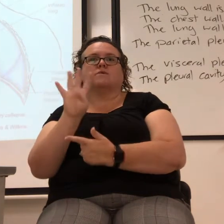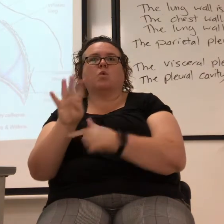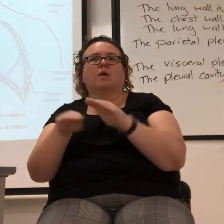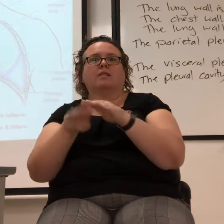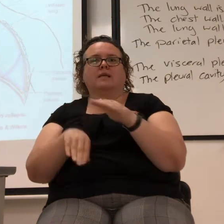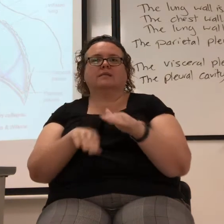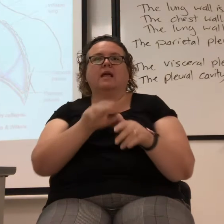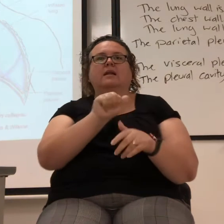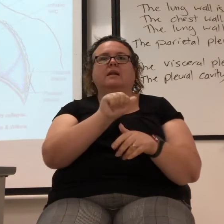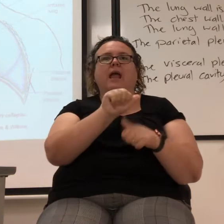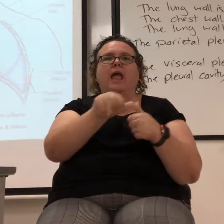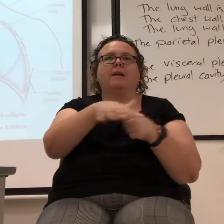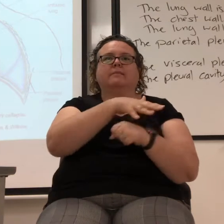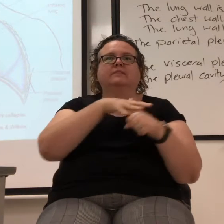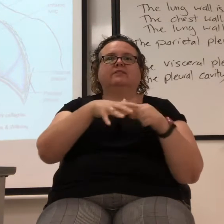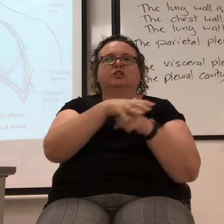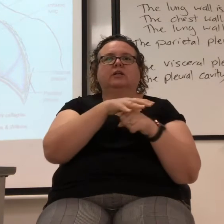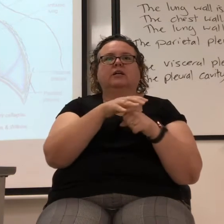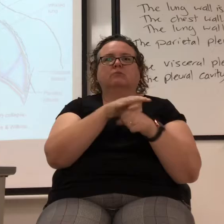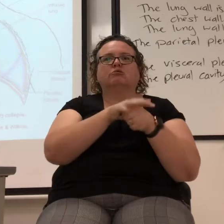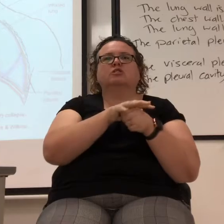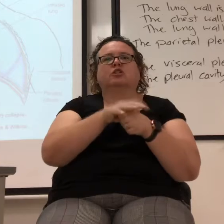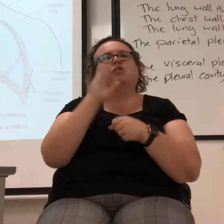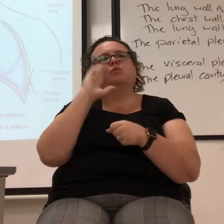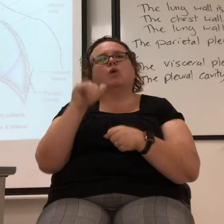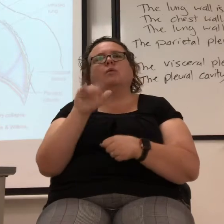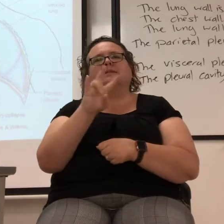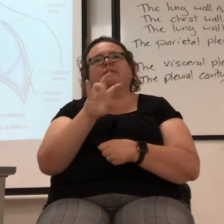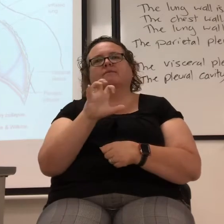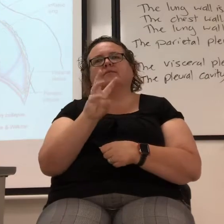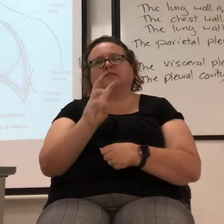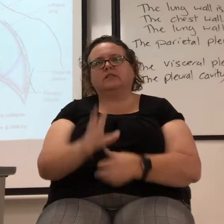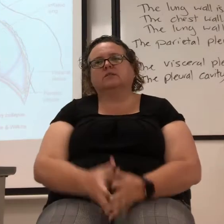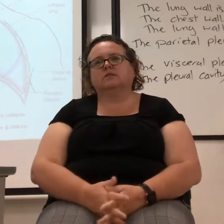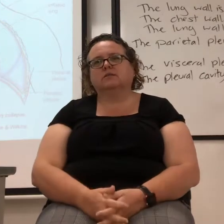than atmospheric pressure, you know it's 756.